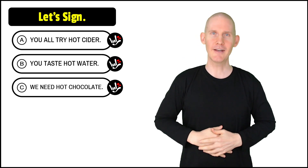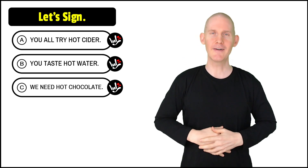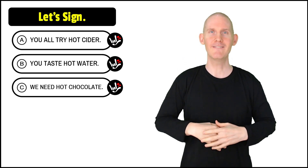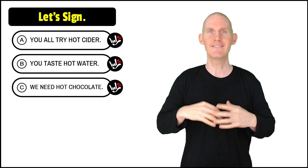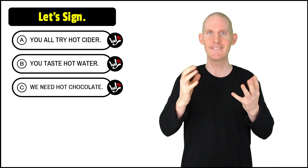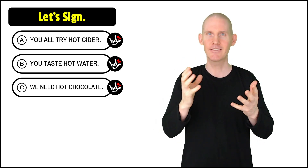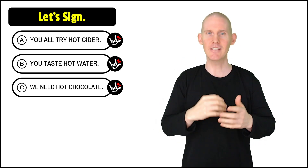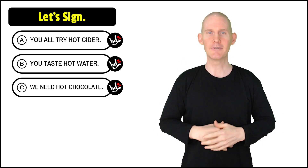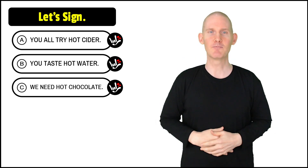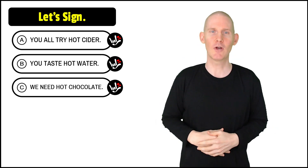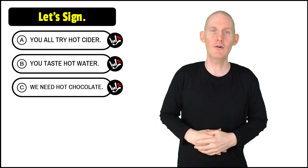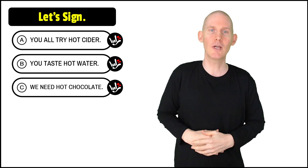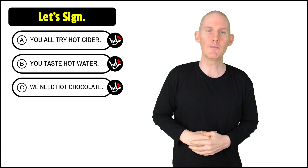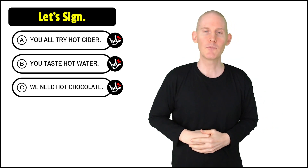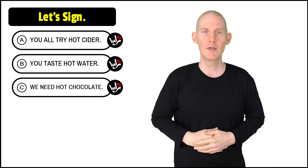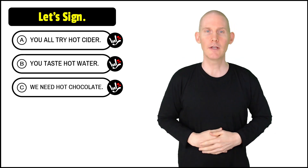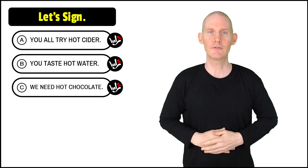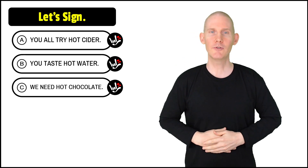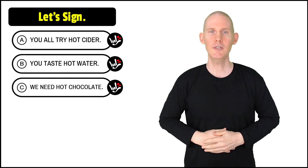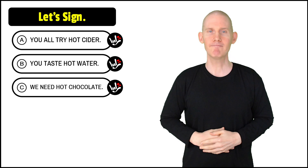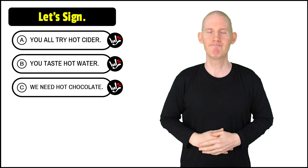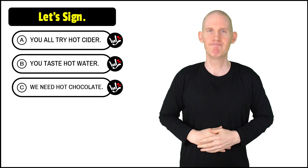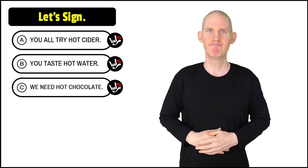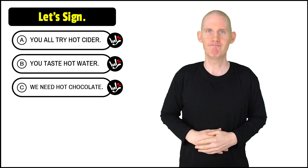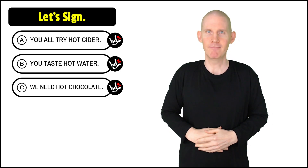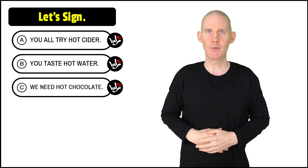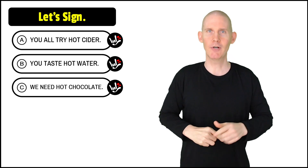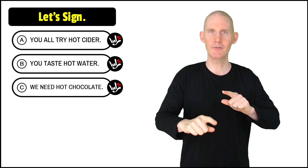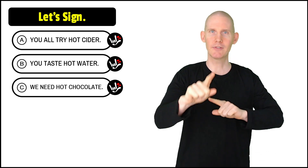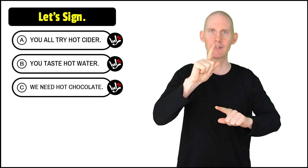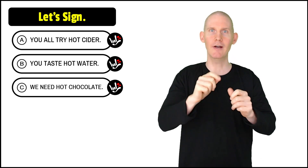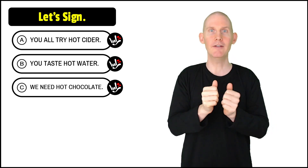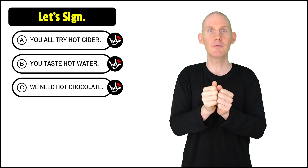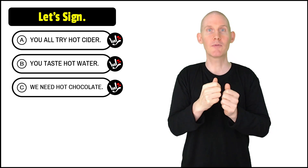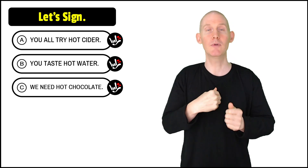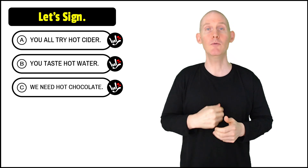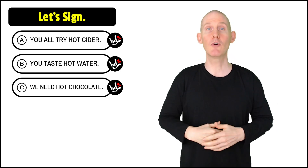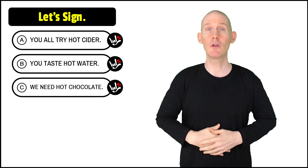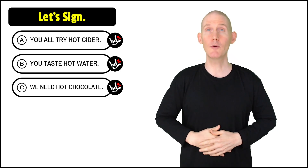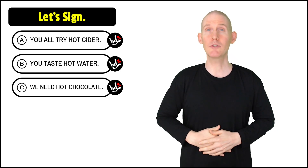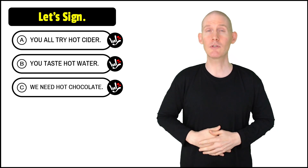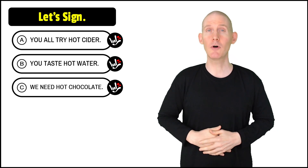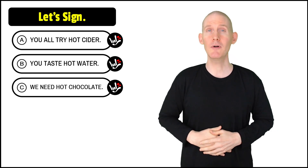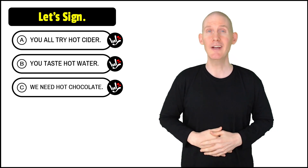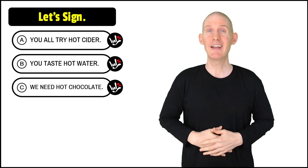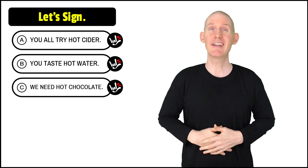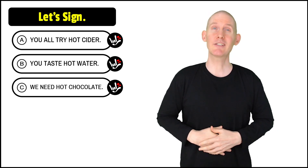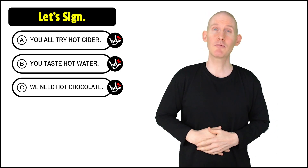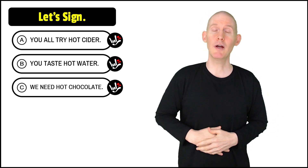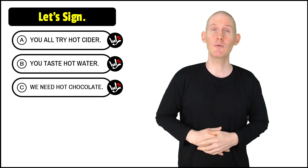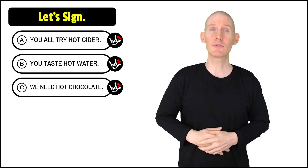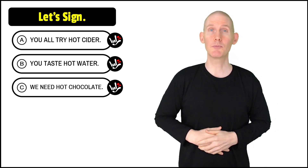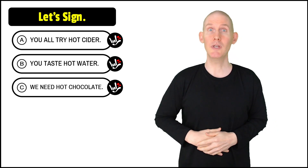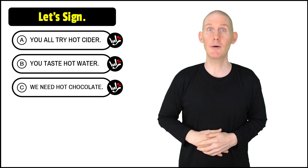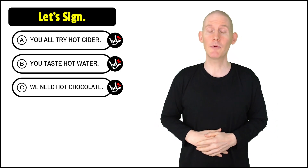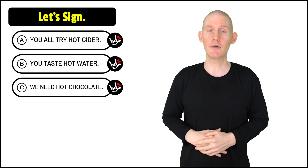down, C. Okay, let's do it. Here we go, sign with me. We'll go a little bit slower. Next round, we'll speed up a little bit.